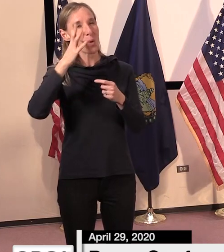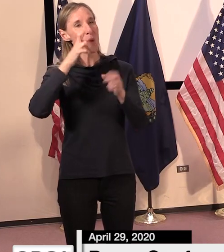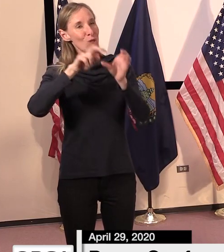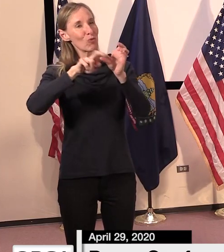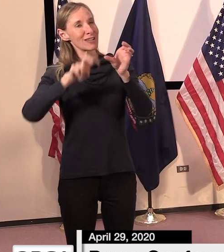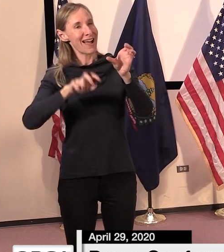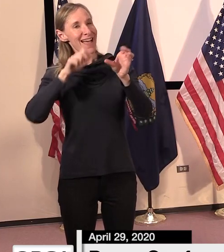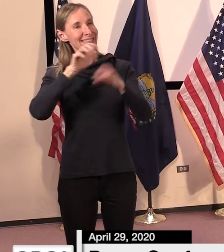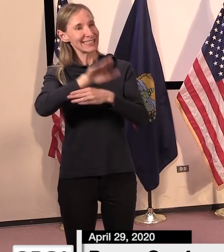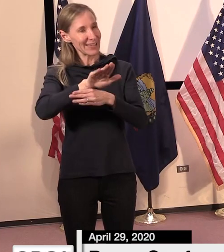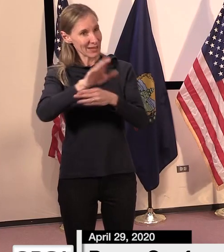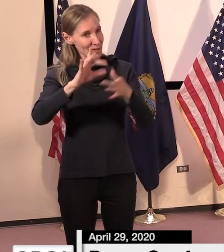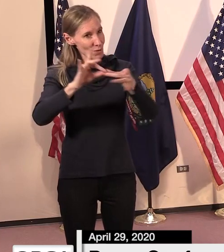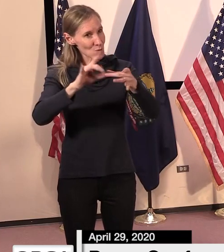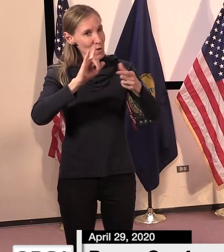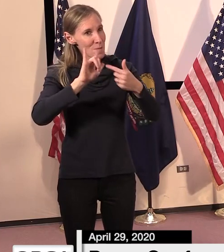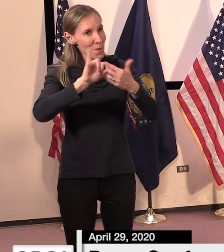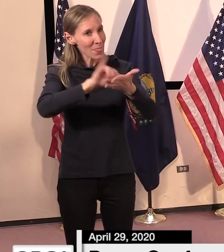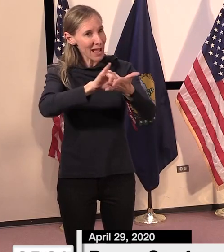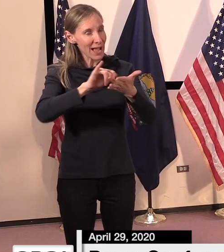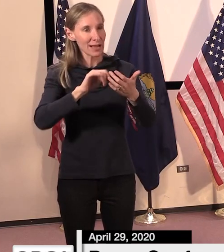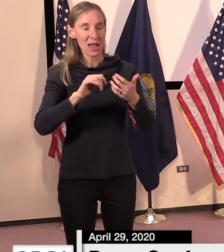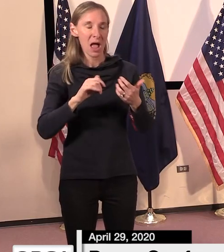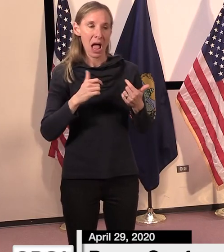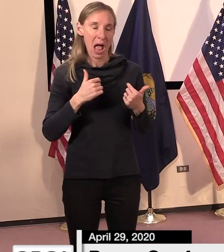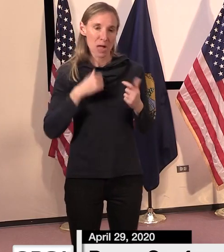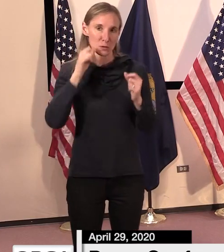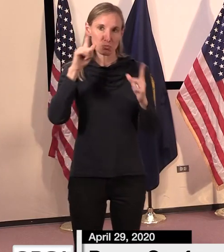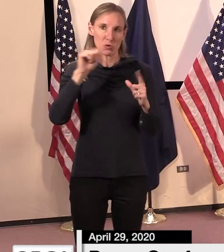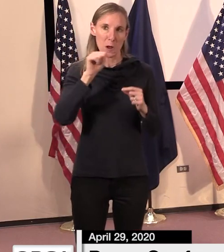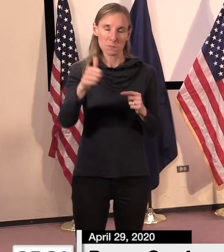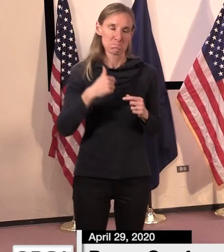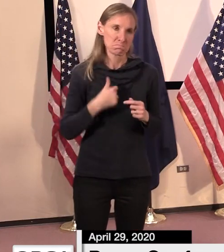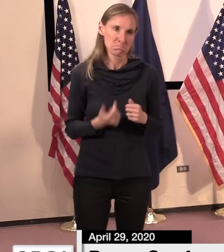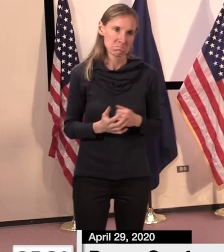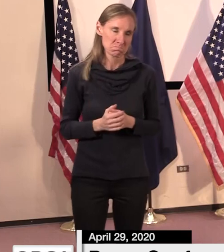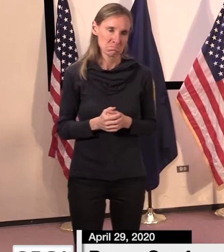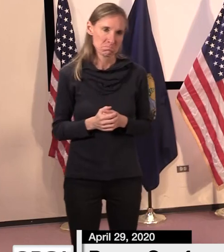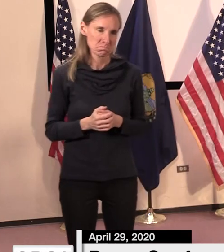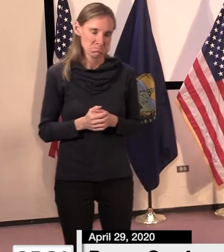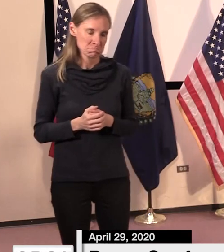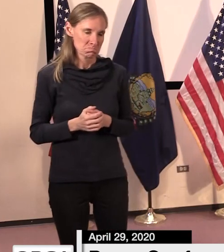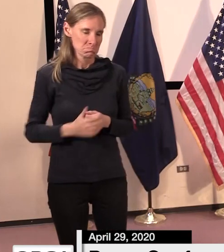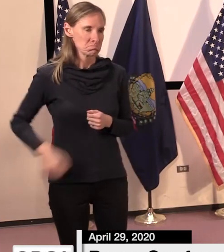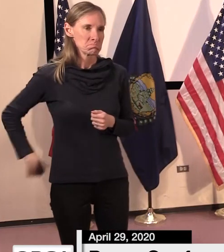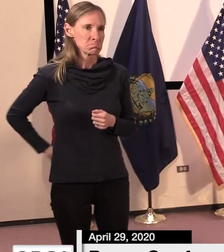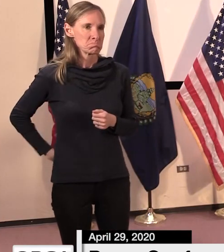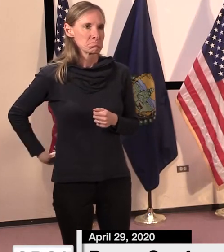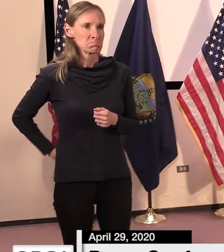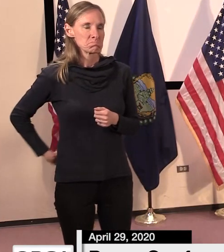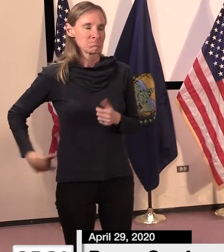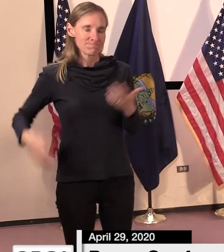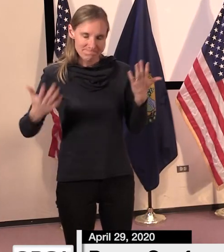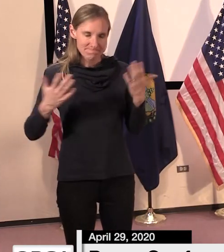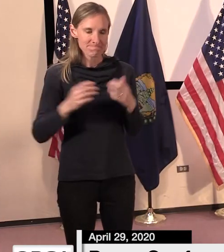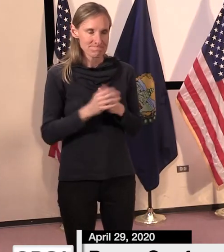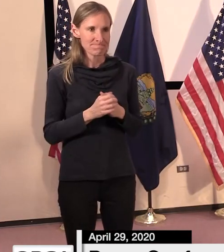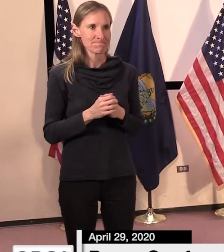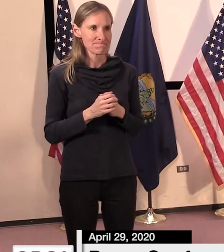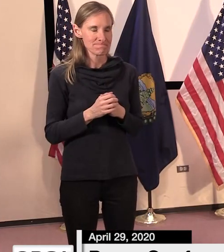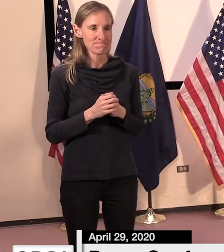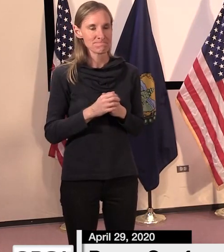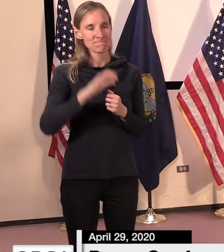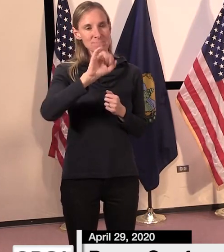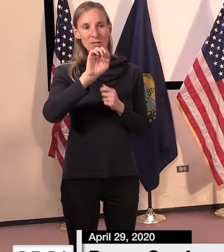Yeah, you know, I can't say that I'm surprised by the action, but I would also offer that